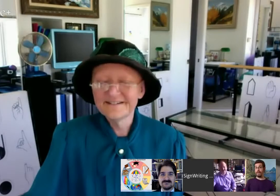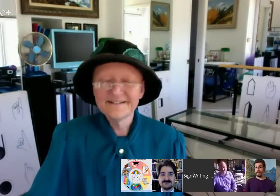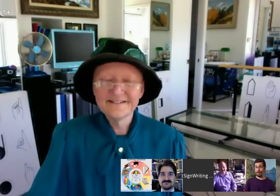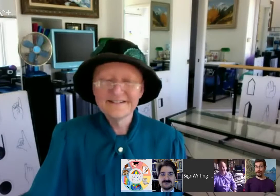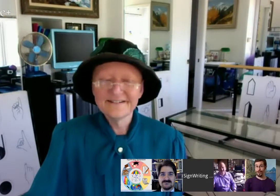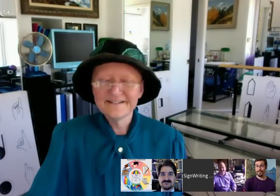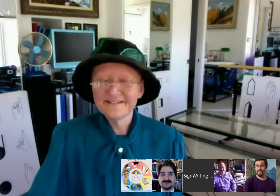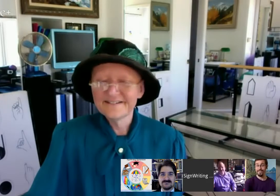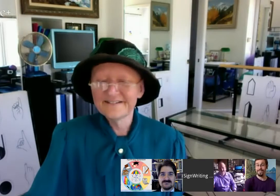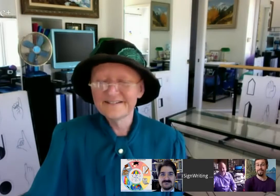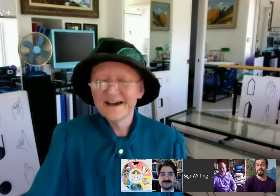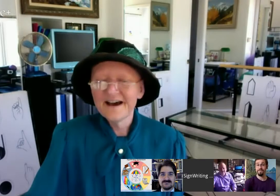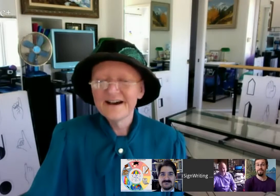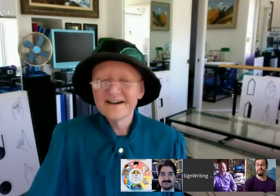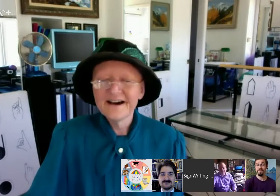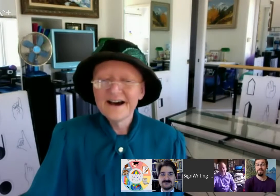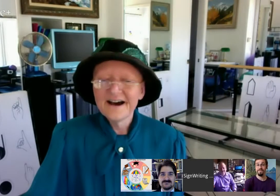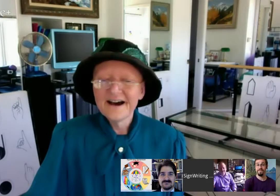hopefully for the better.